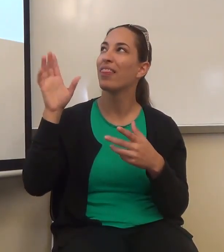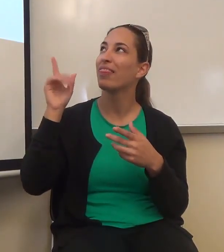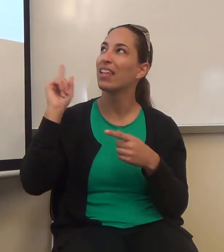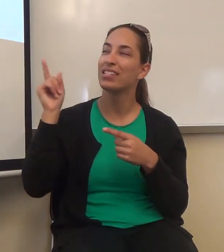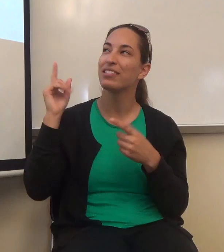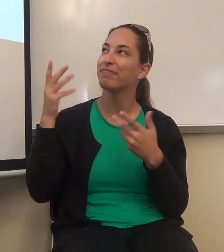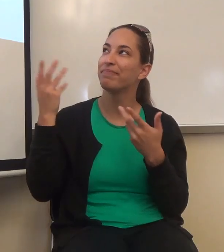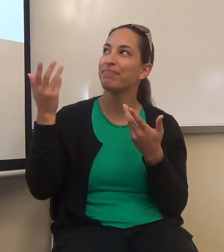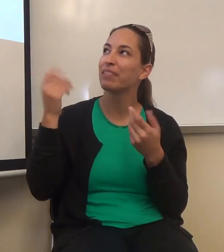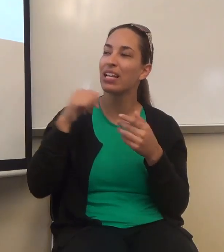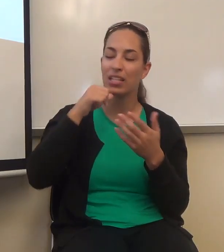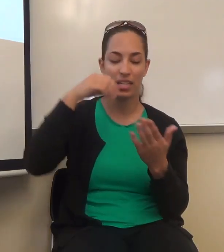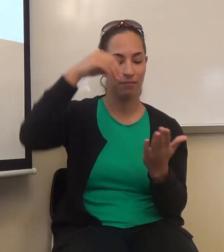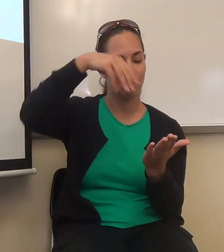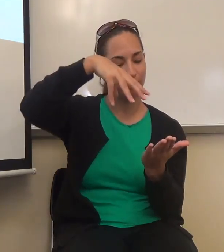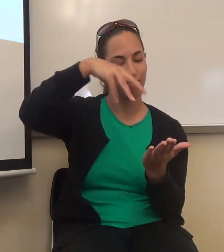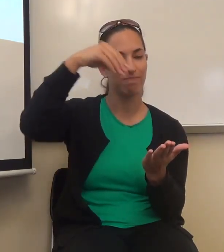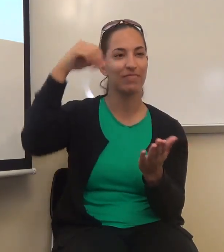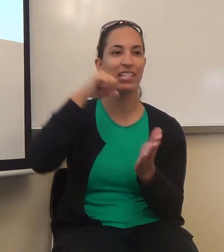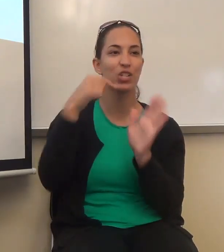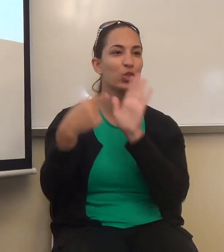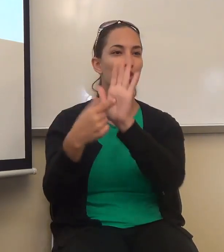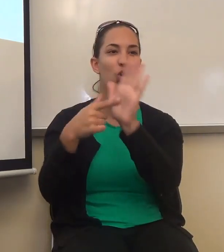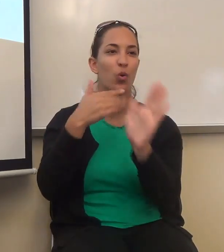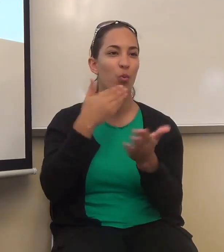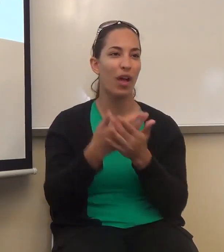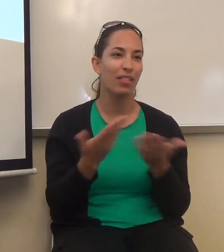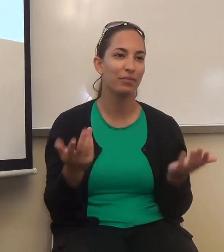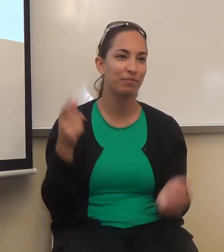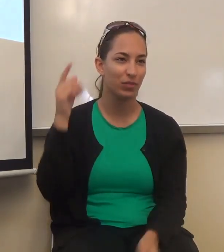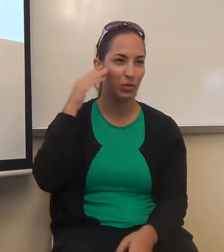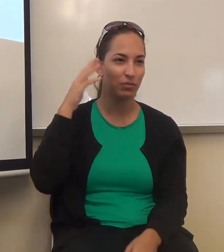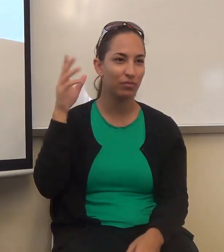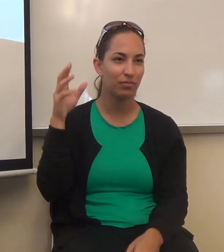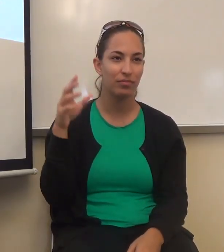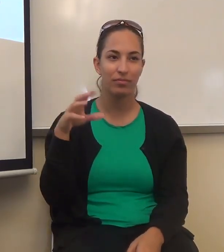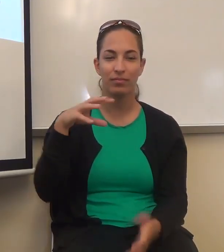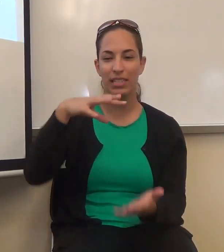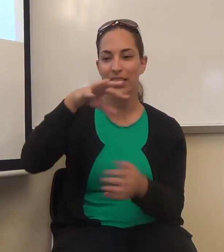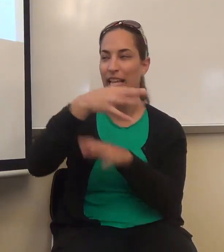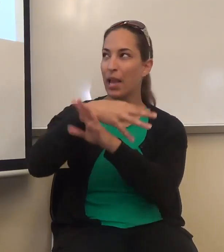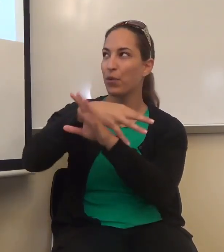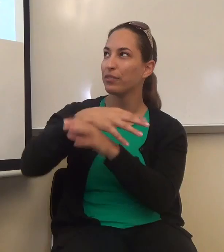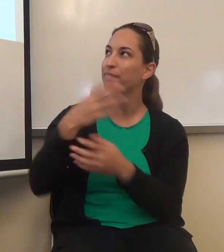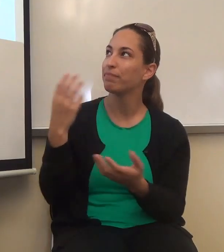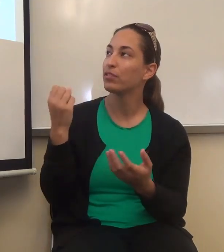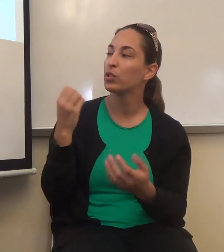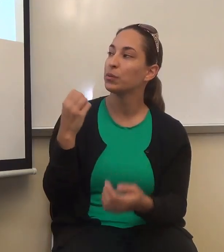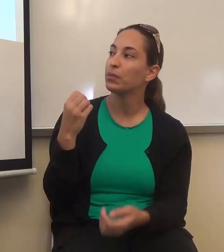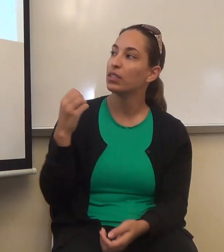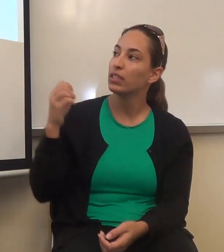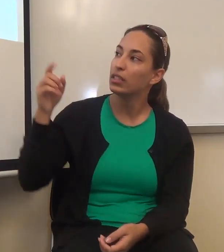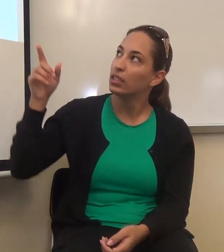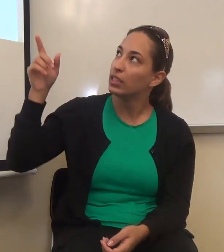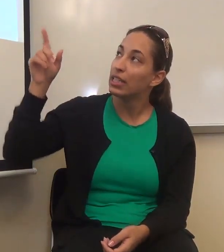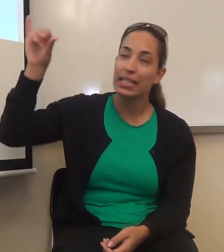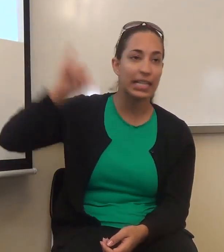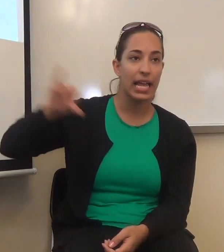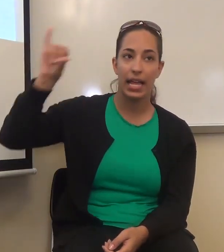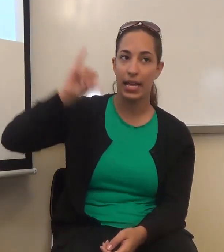thing doesn't really show well what's up here. So same thing here. read